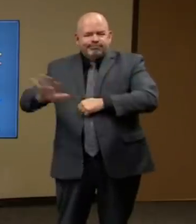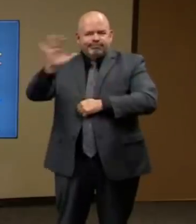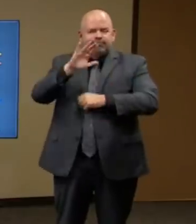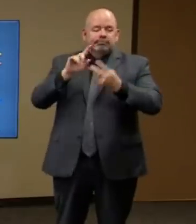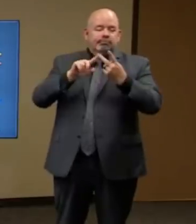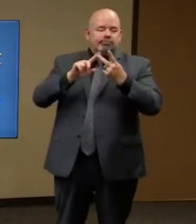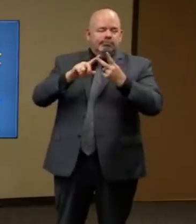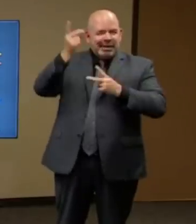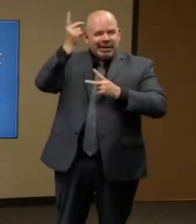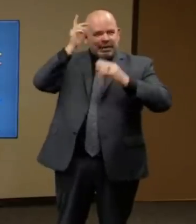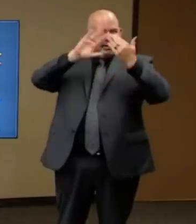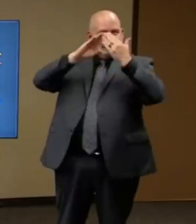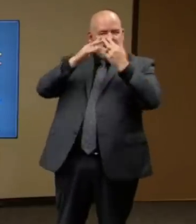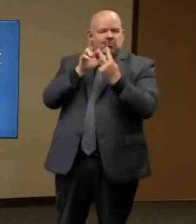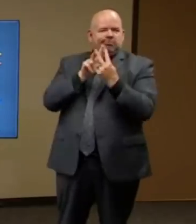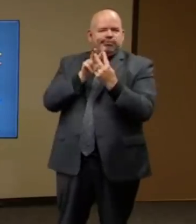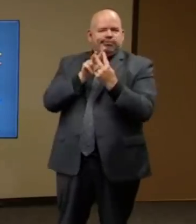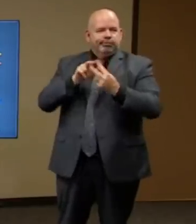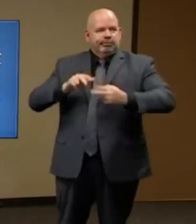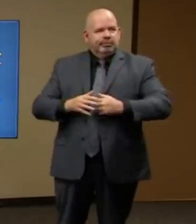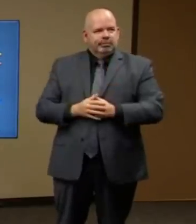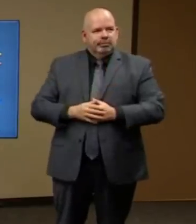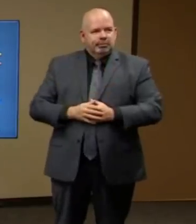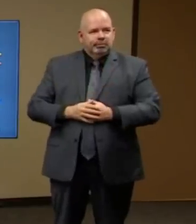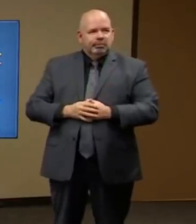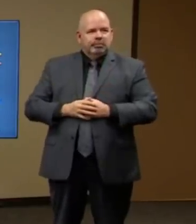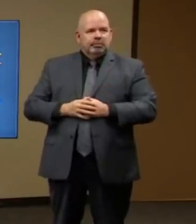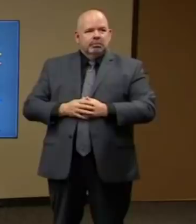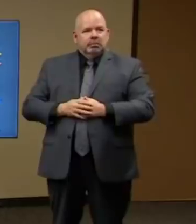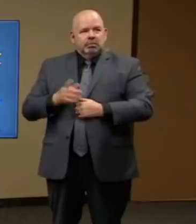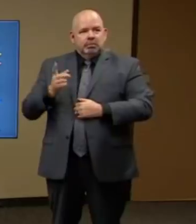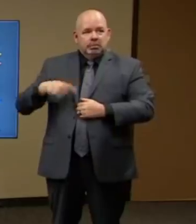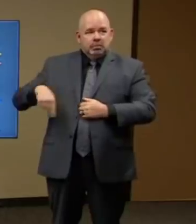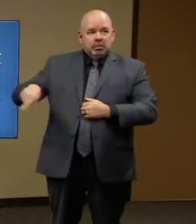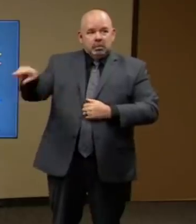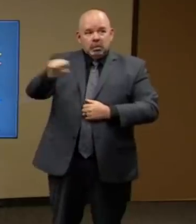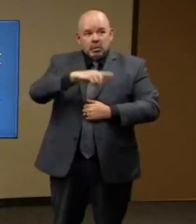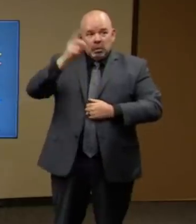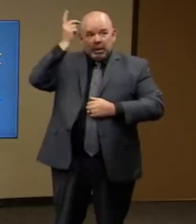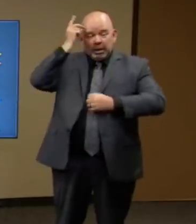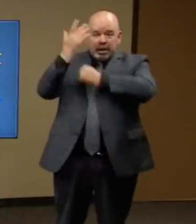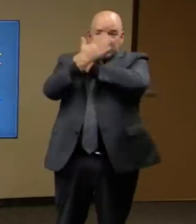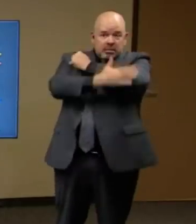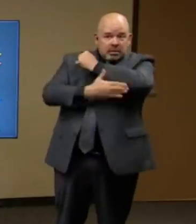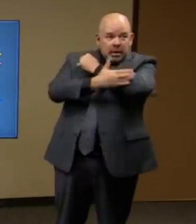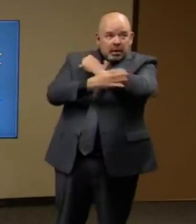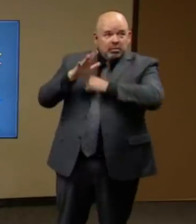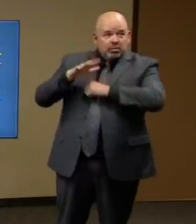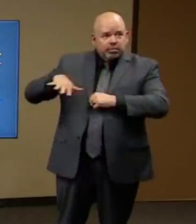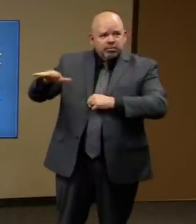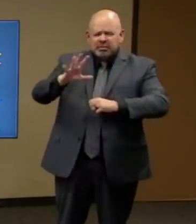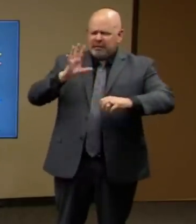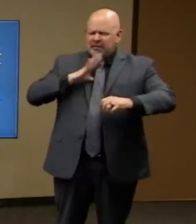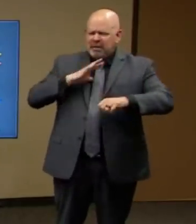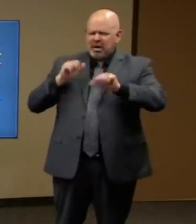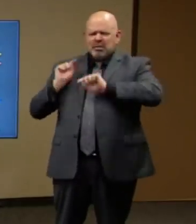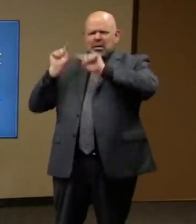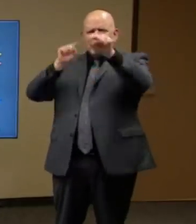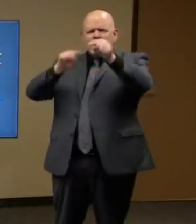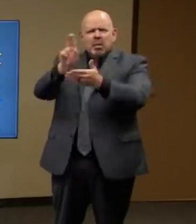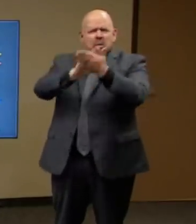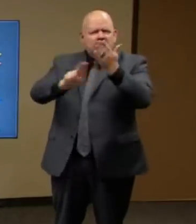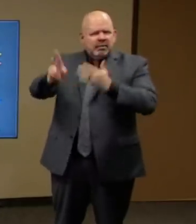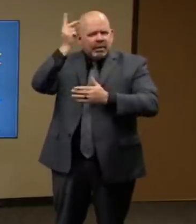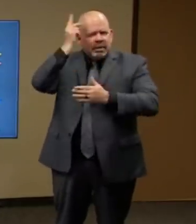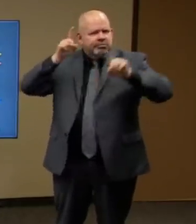or there are a few people live in the unincorporated areas. If you live in Dallas County, you can get a test there, but you have to have some proof that